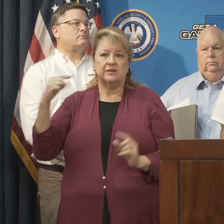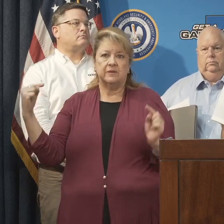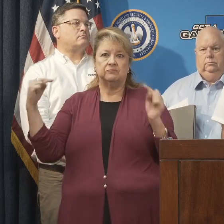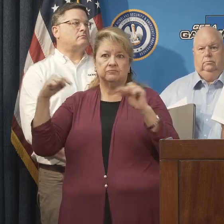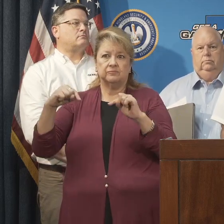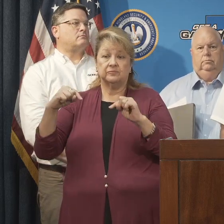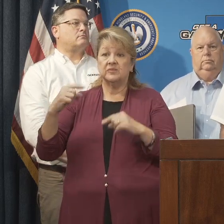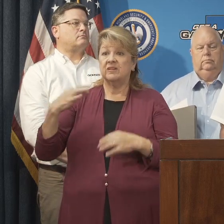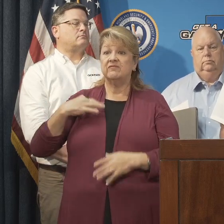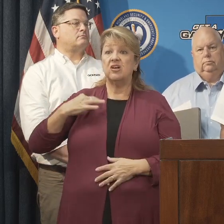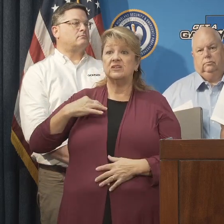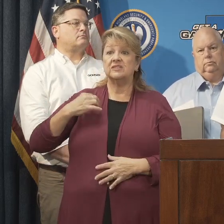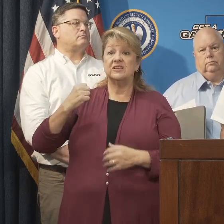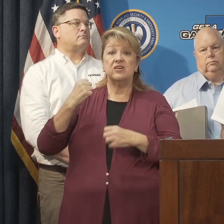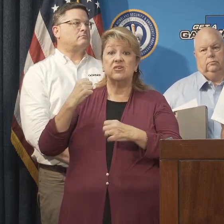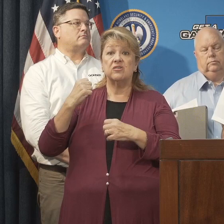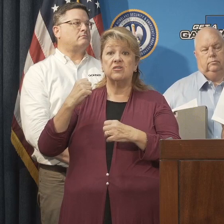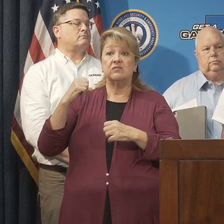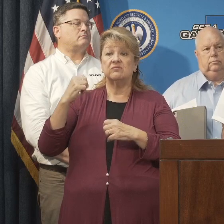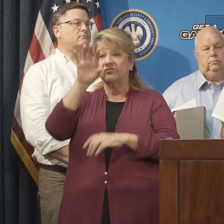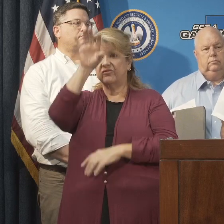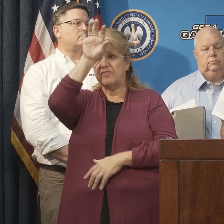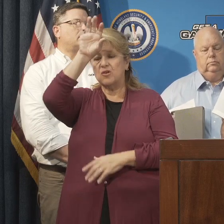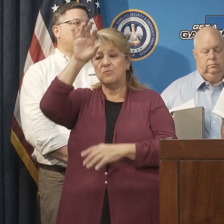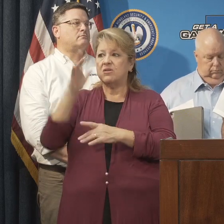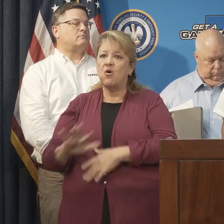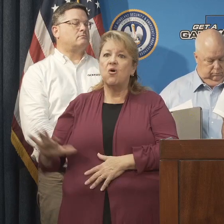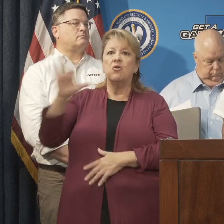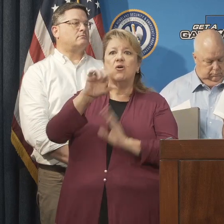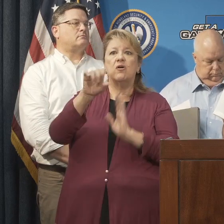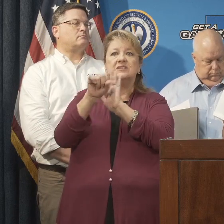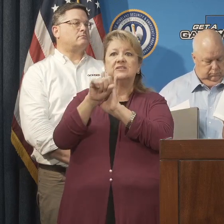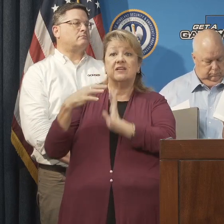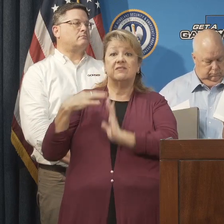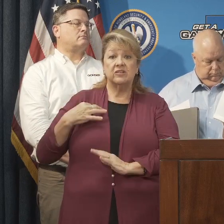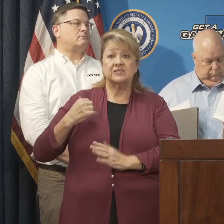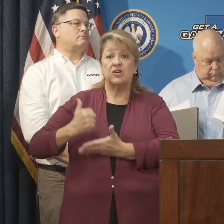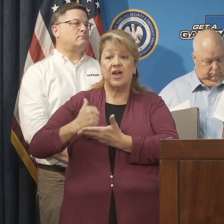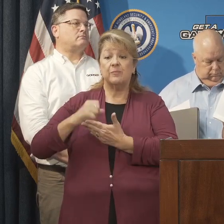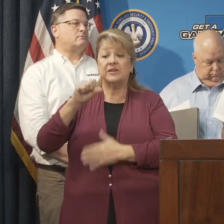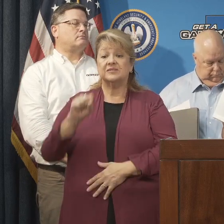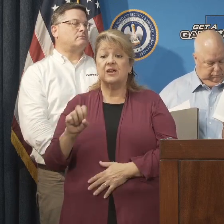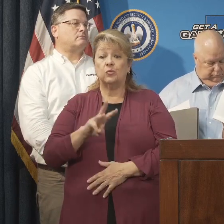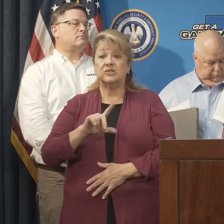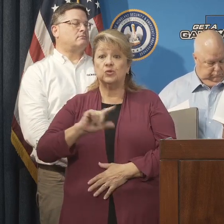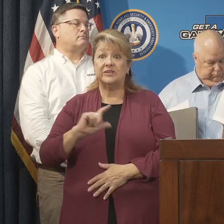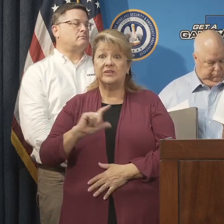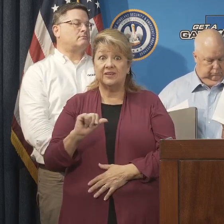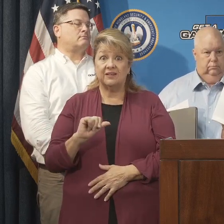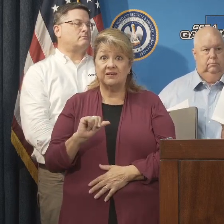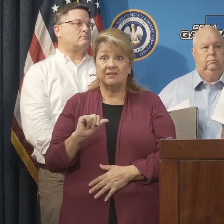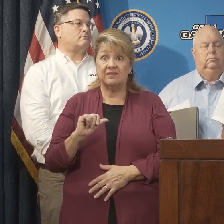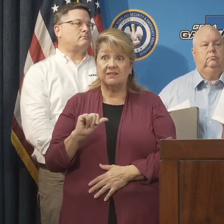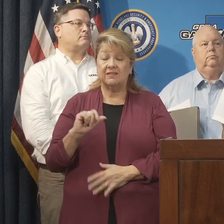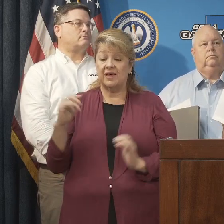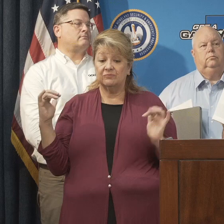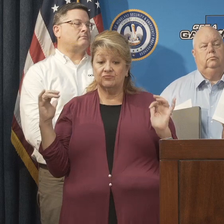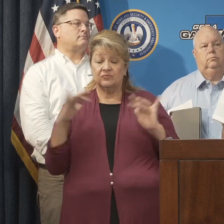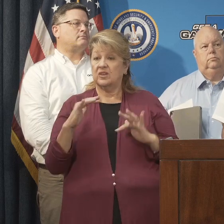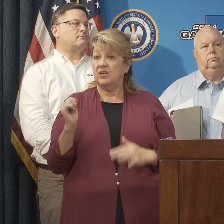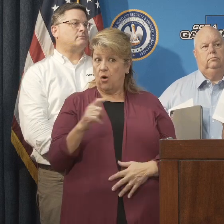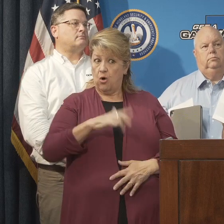from all over the state who are helping in Southwest Louisiana, where virtually all of those fire departments are